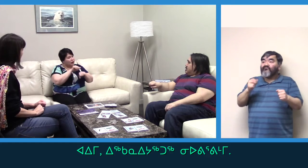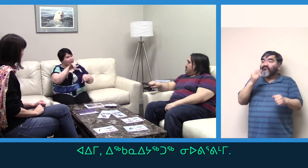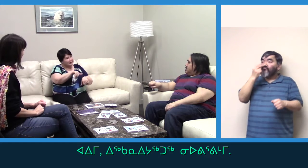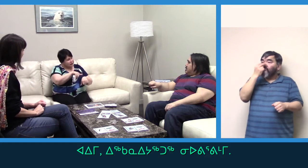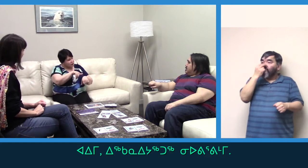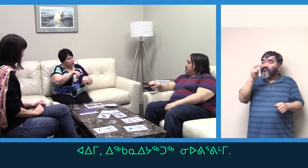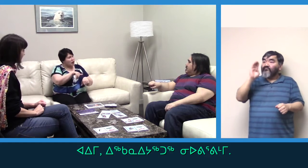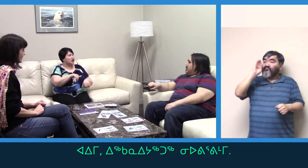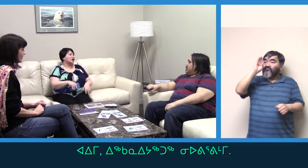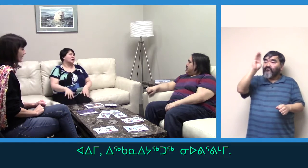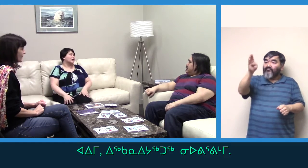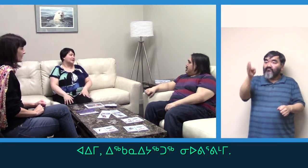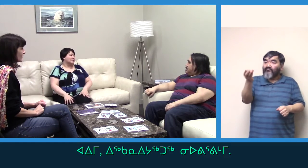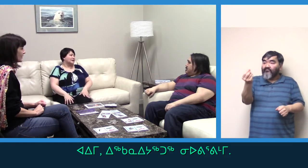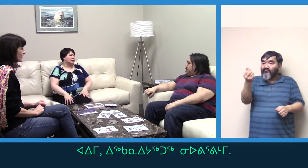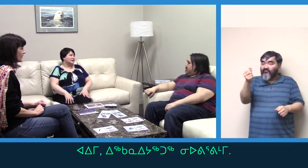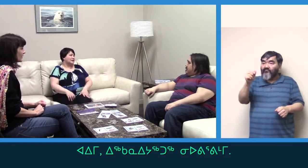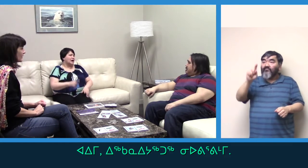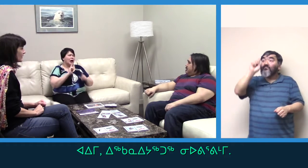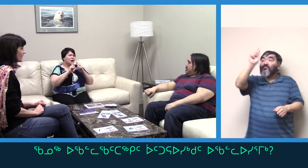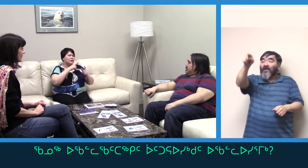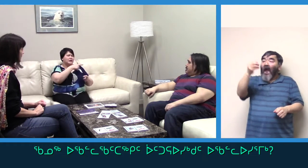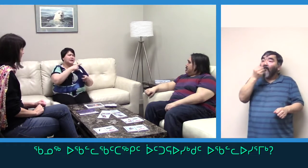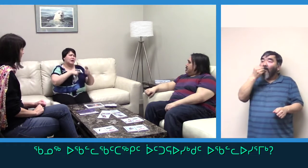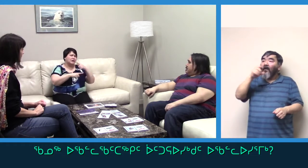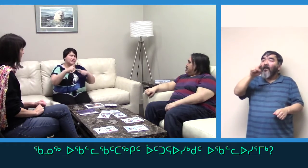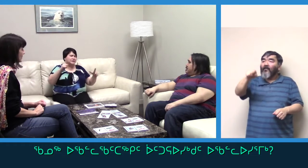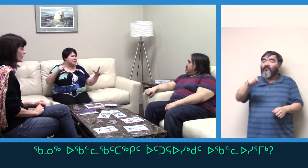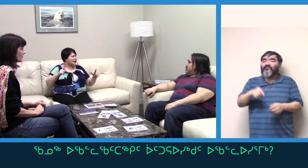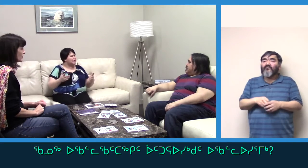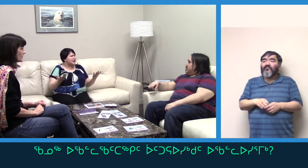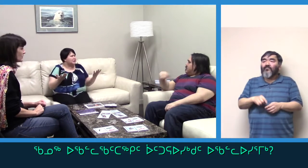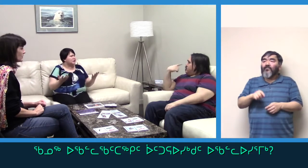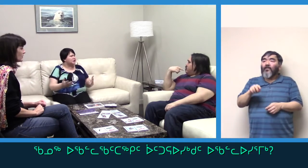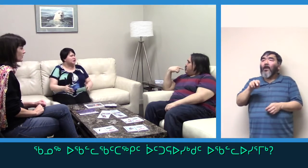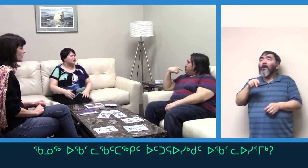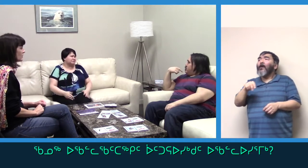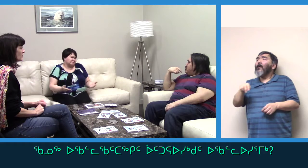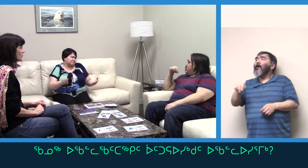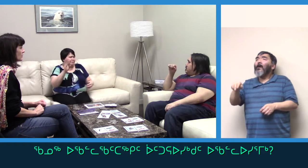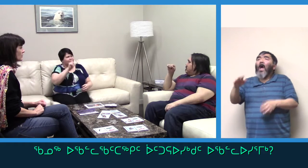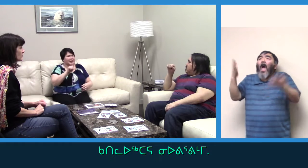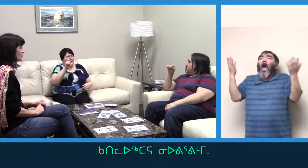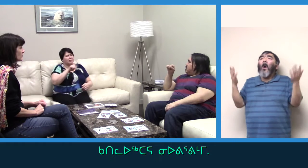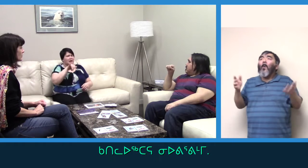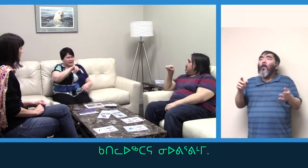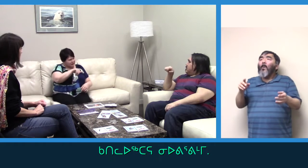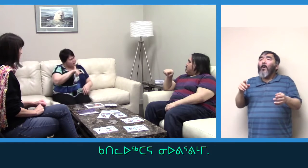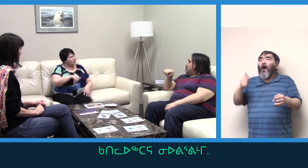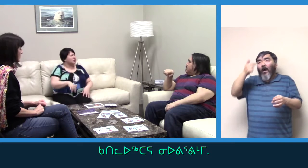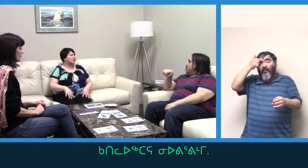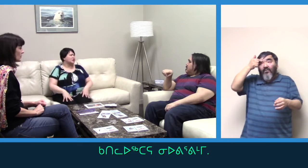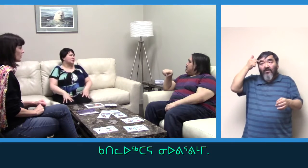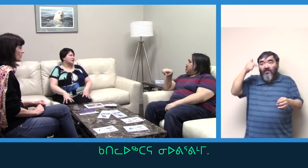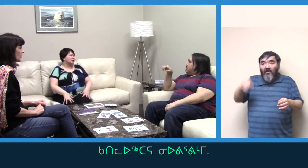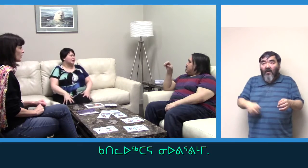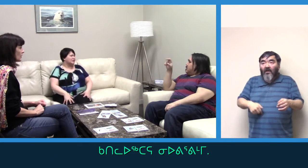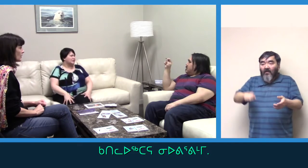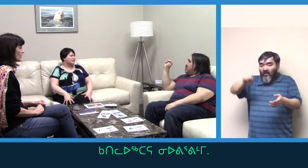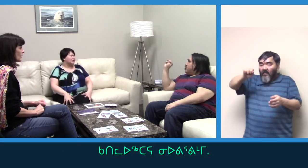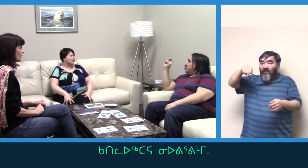What word for at the store? How do they talk to you in sign language? Baker at the store.